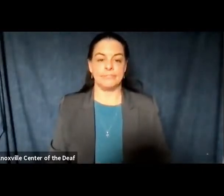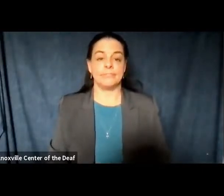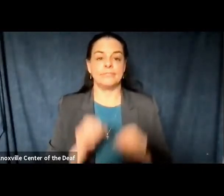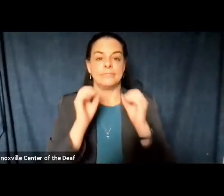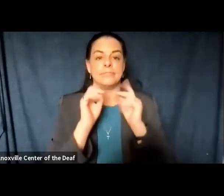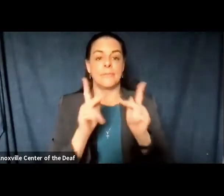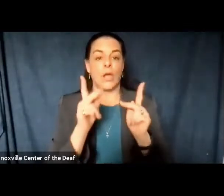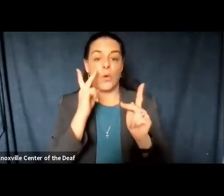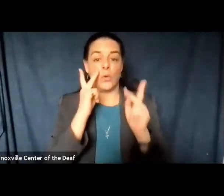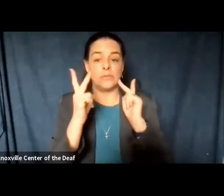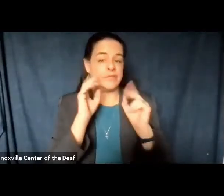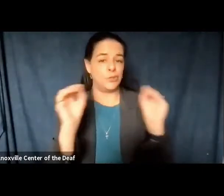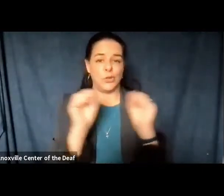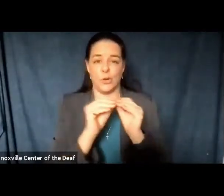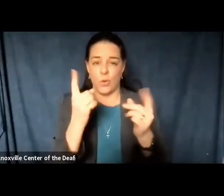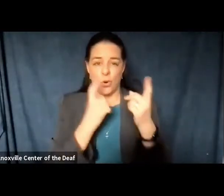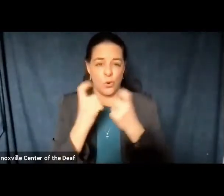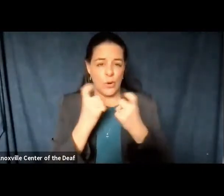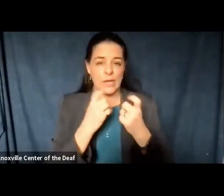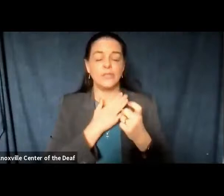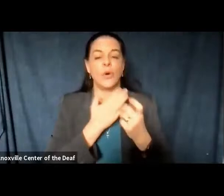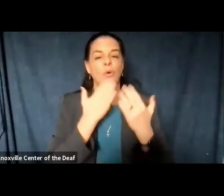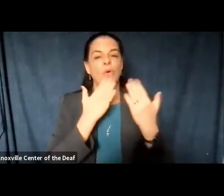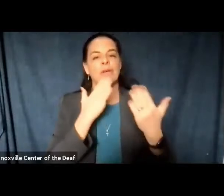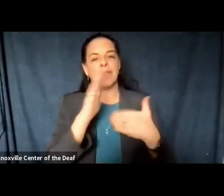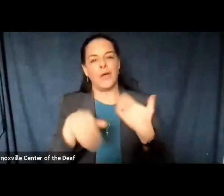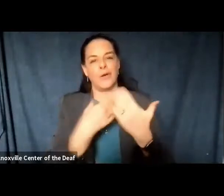All right, I'm not seeing any other questions come in, so thank